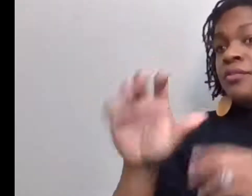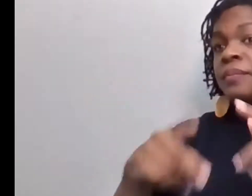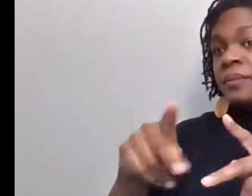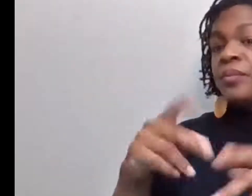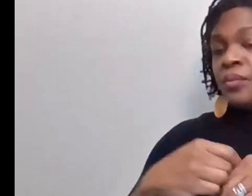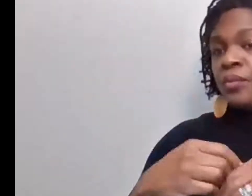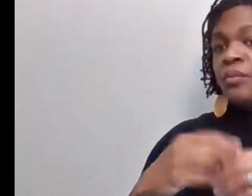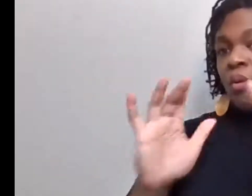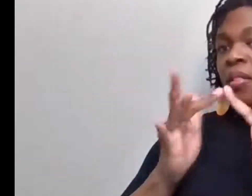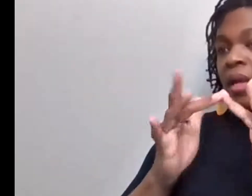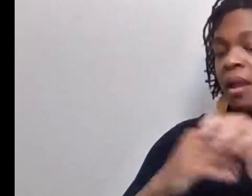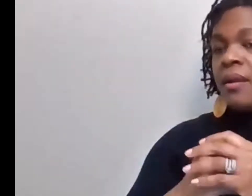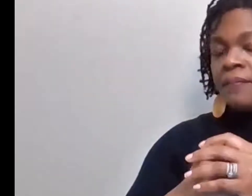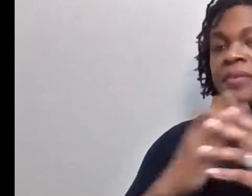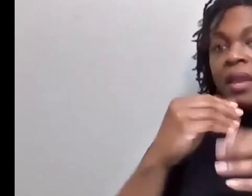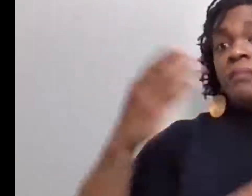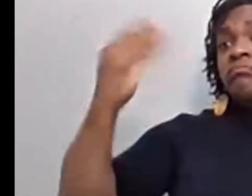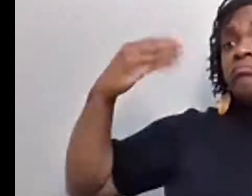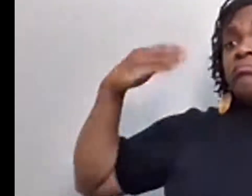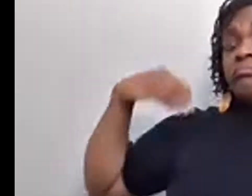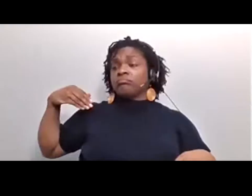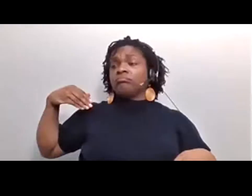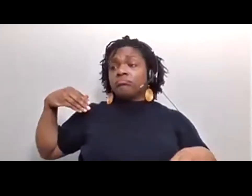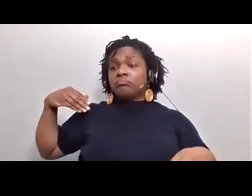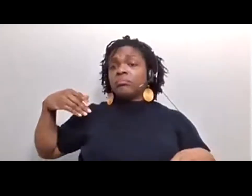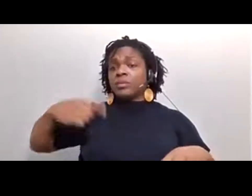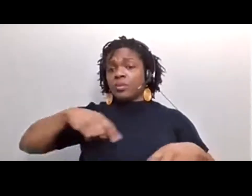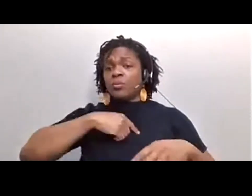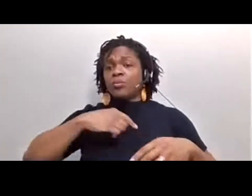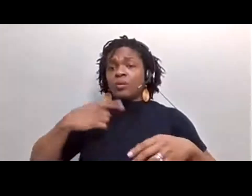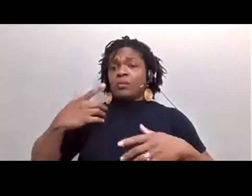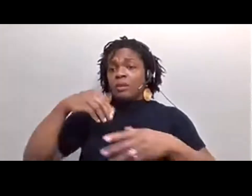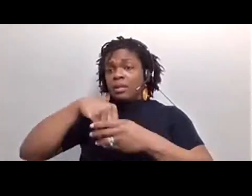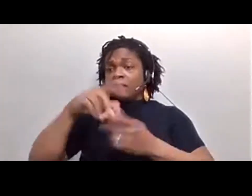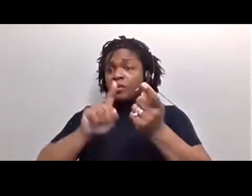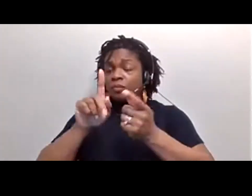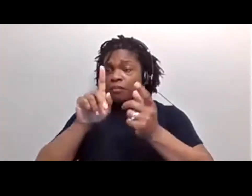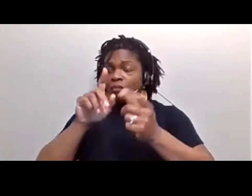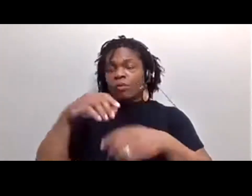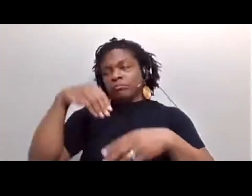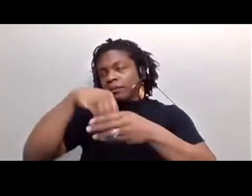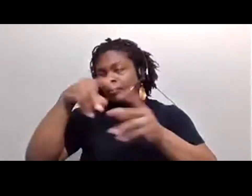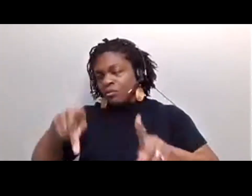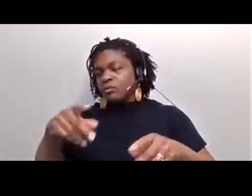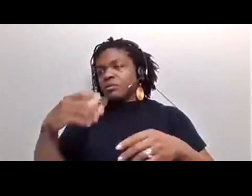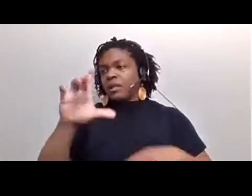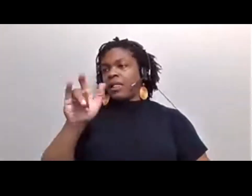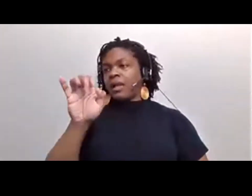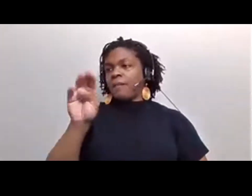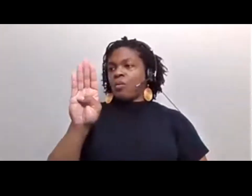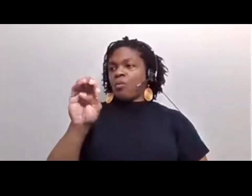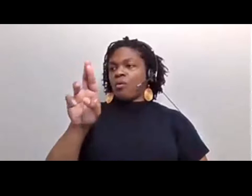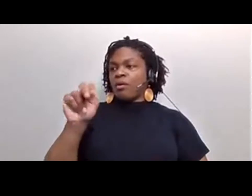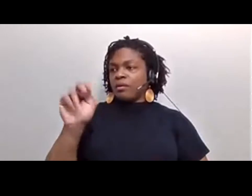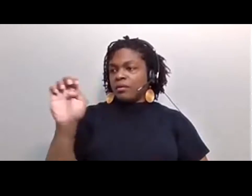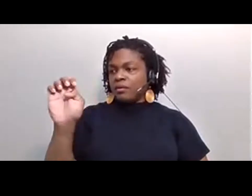virtual. In the previous years, when we were in person at the Claiborne building, we had about 300 attendees.